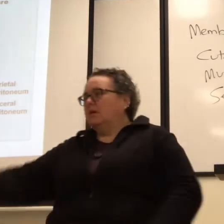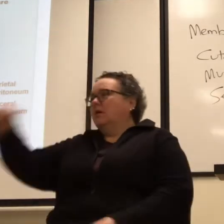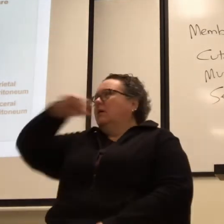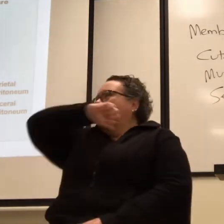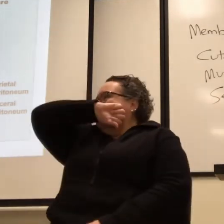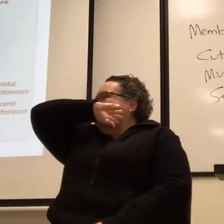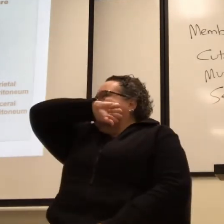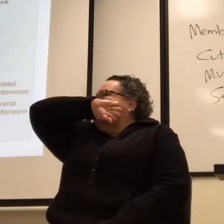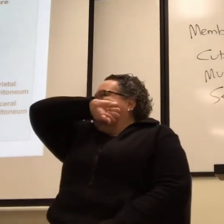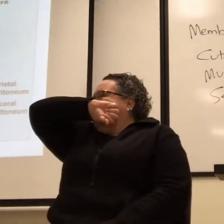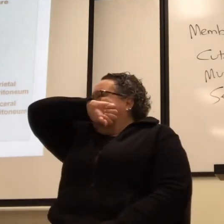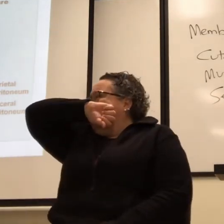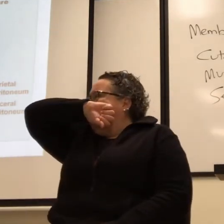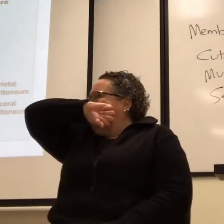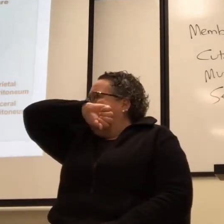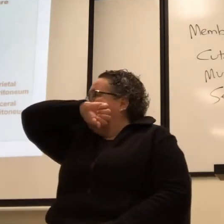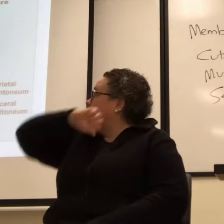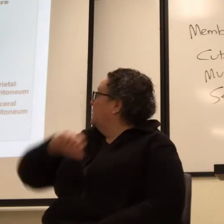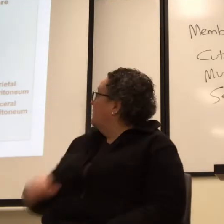called a transduit.